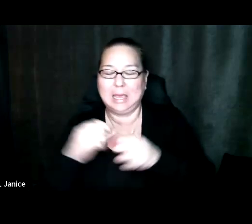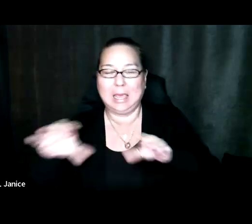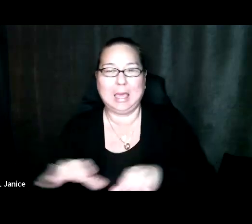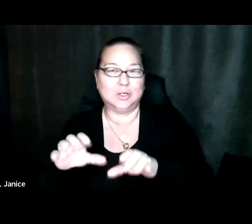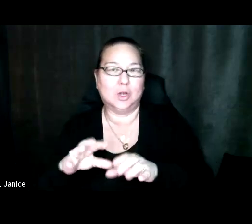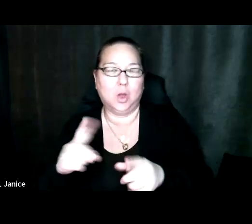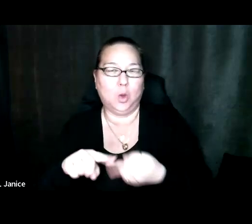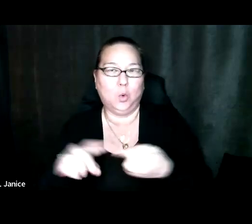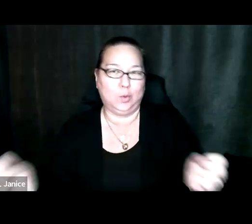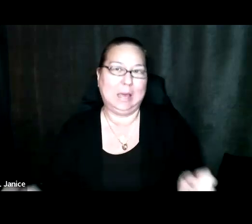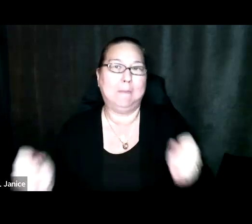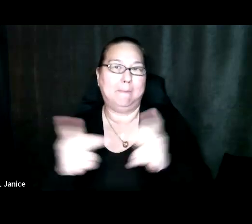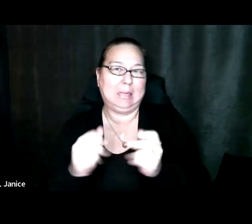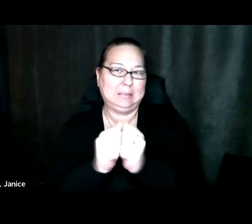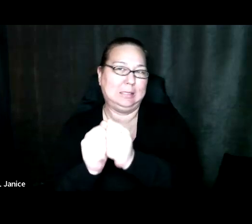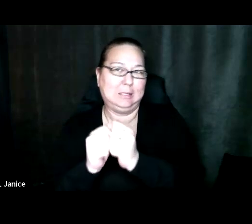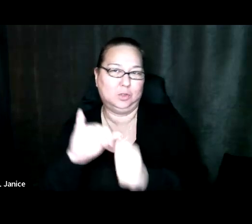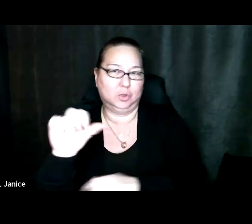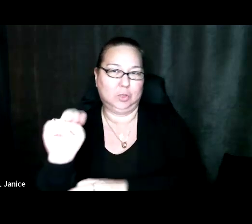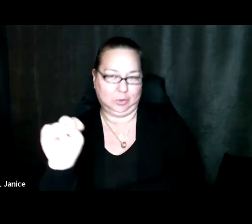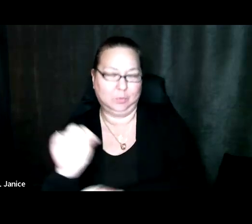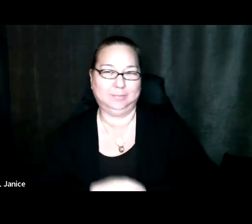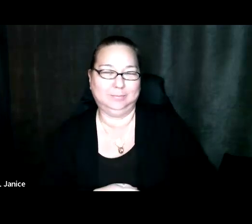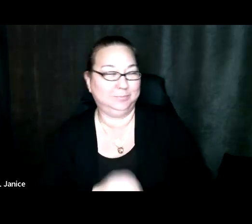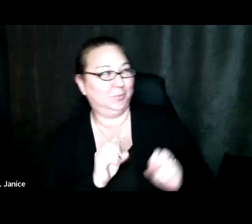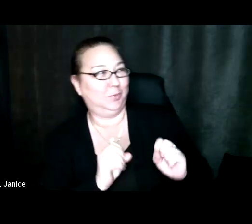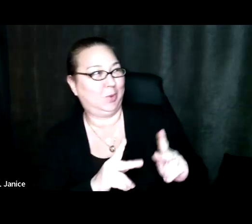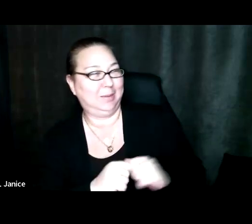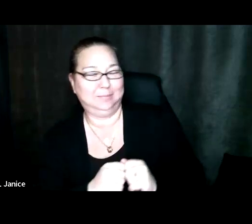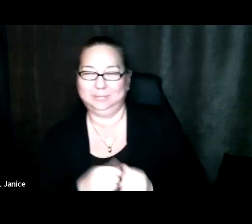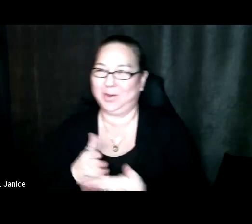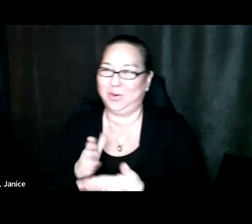come back together in January. Great. All righty.